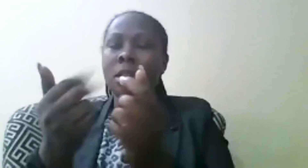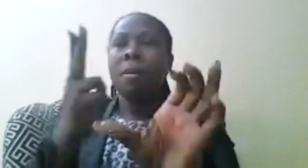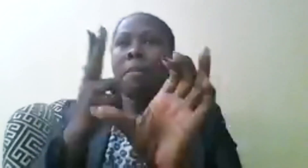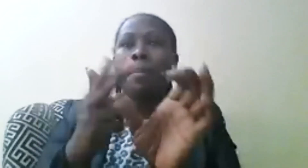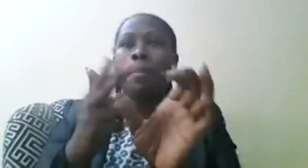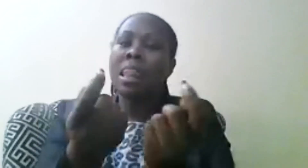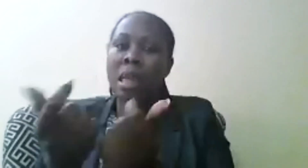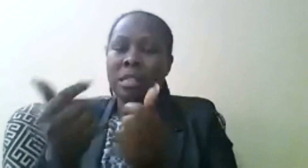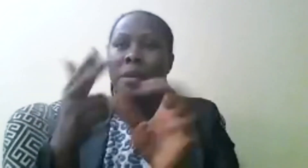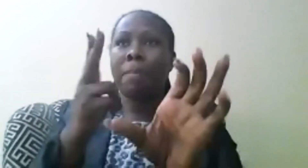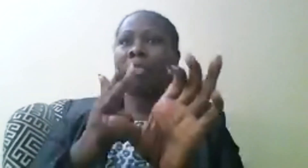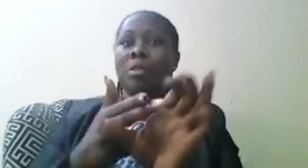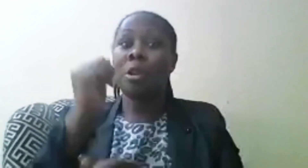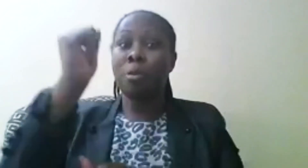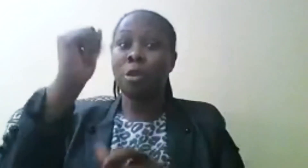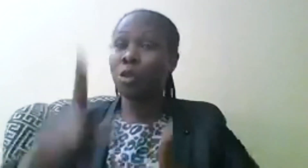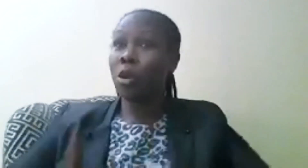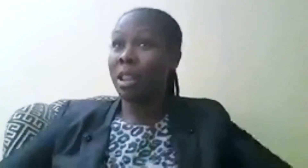especially youth, have